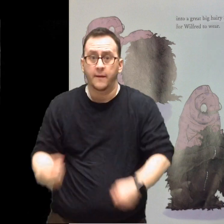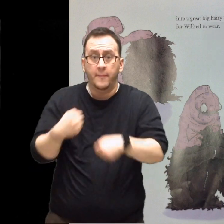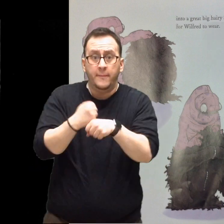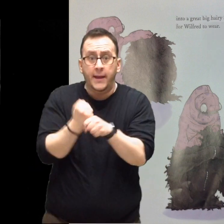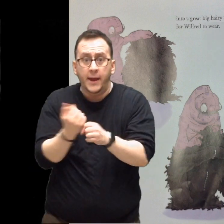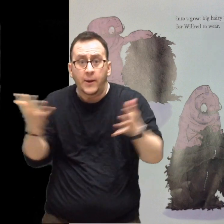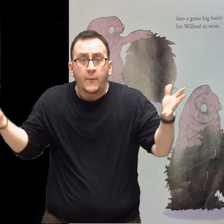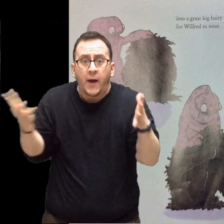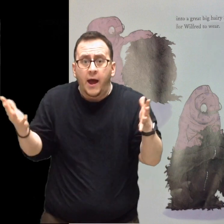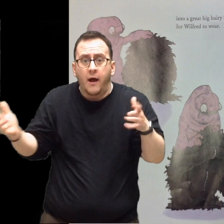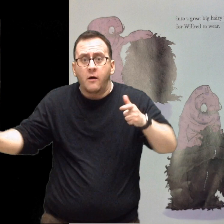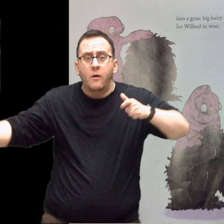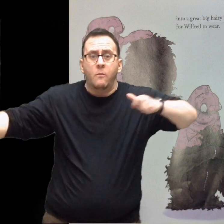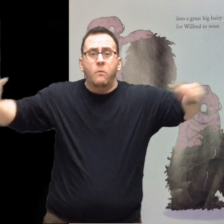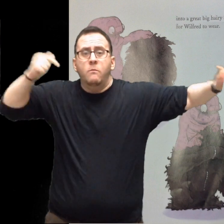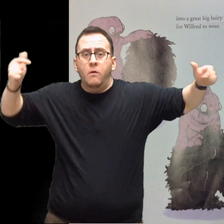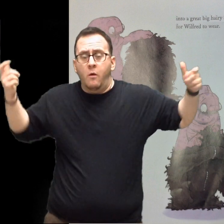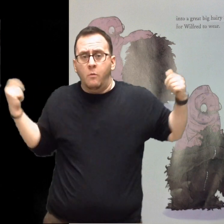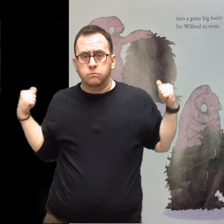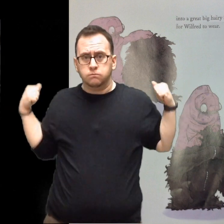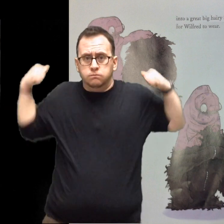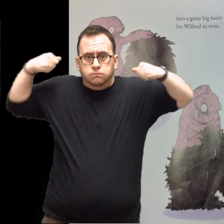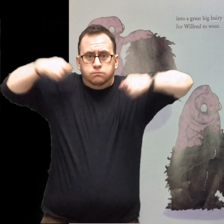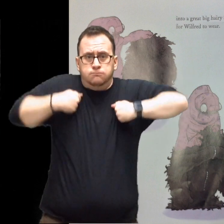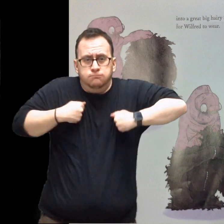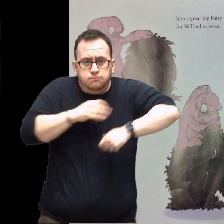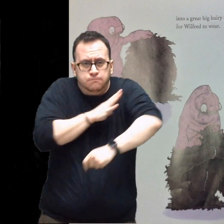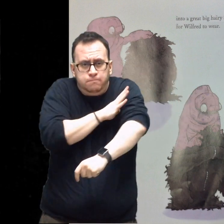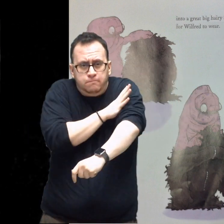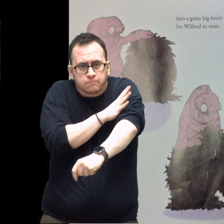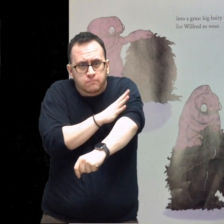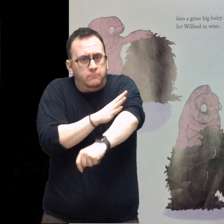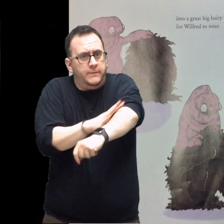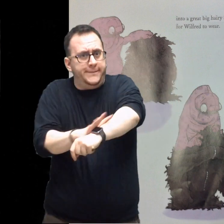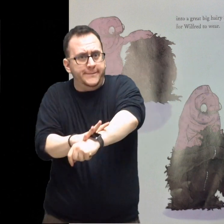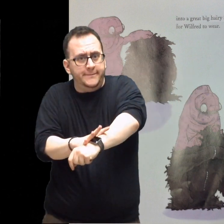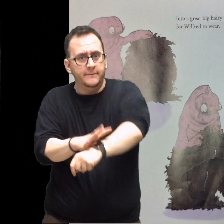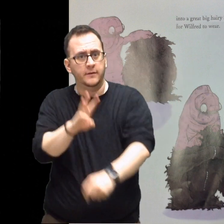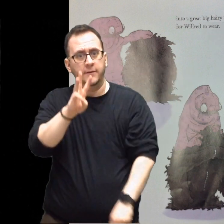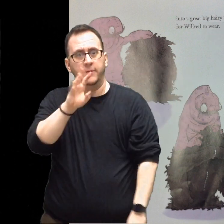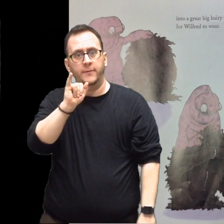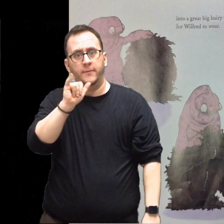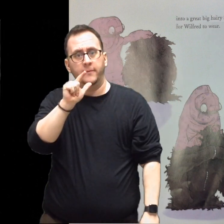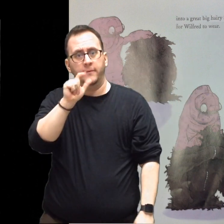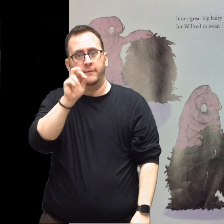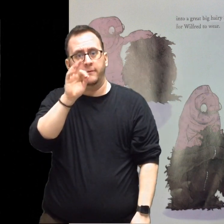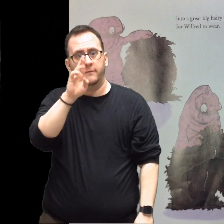body. Into a great big hairy suit for Wilfred to wear.